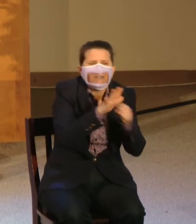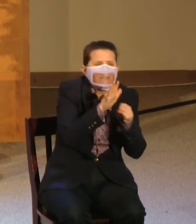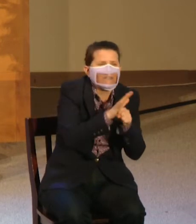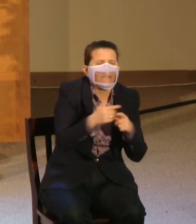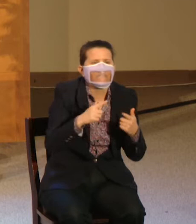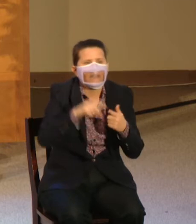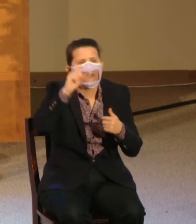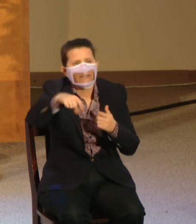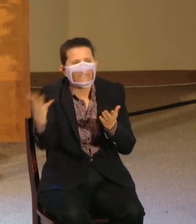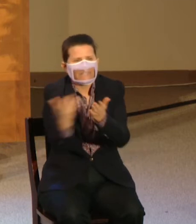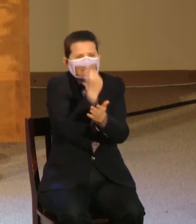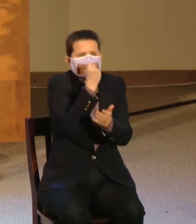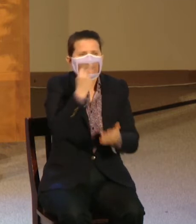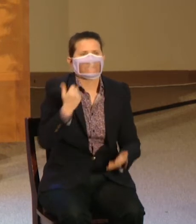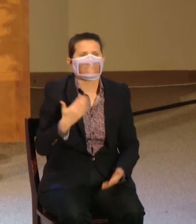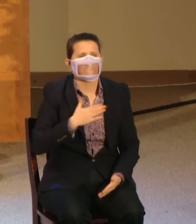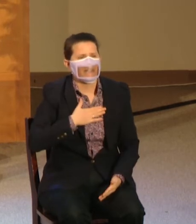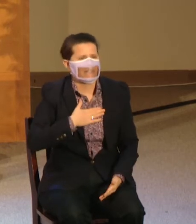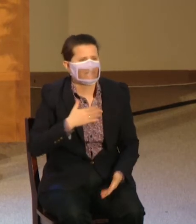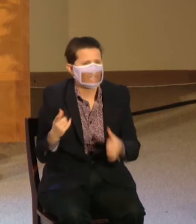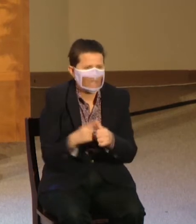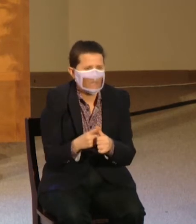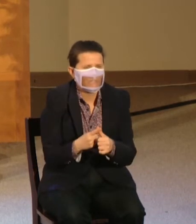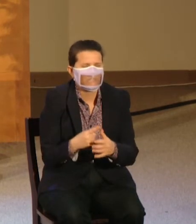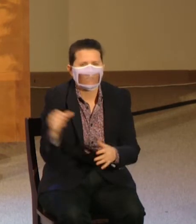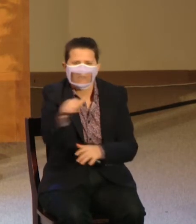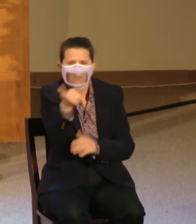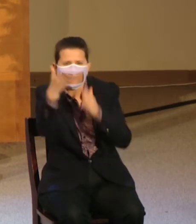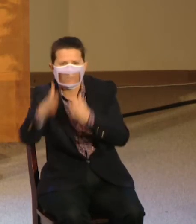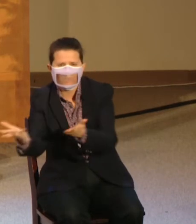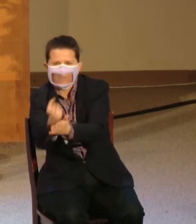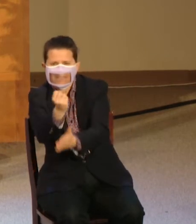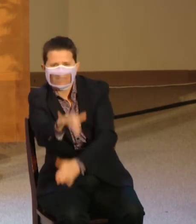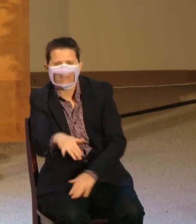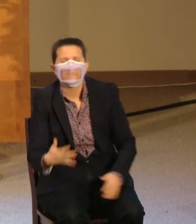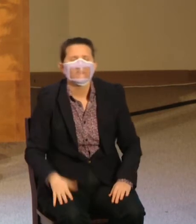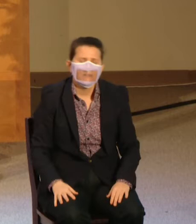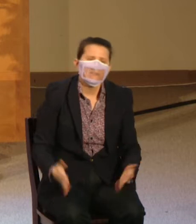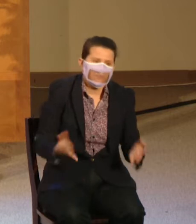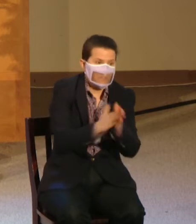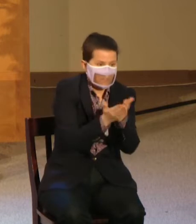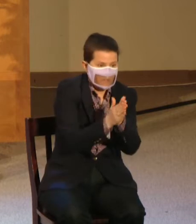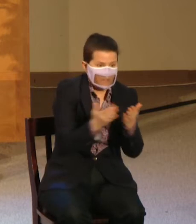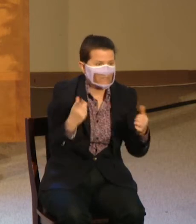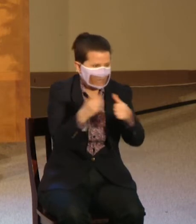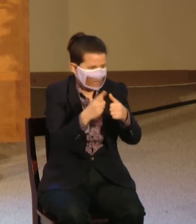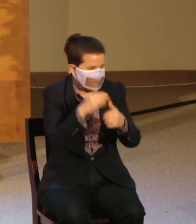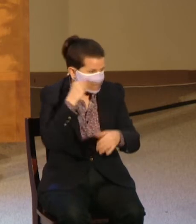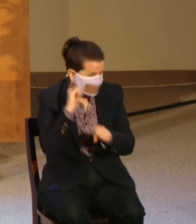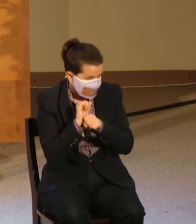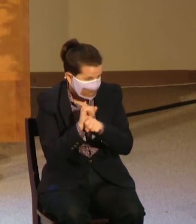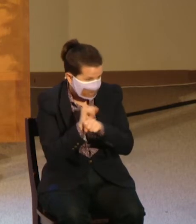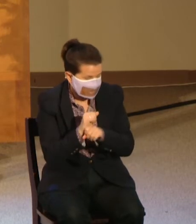mine first, or somebody else will. And that was one of our first homework assignments in the book, and that Reverend Cherie gave to us,